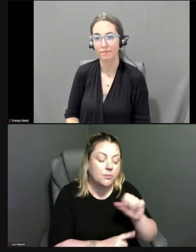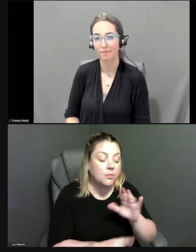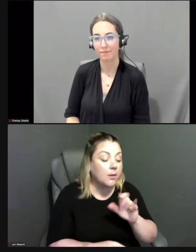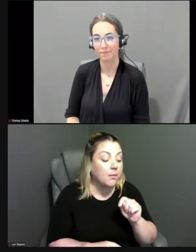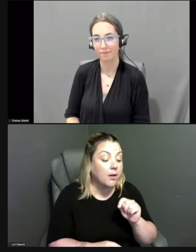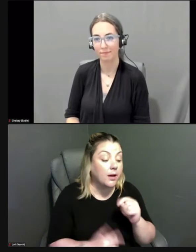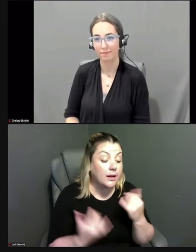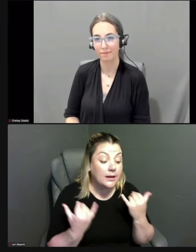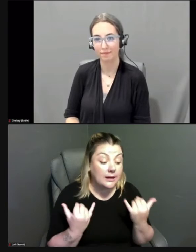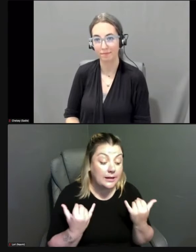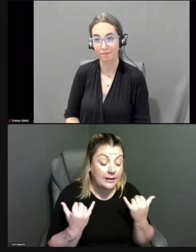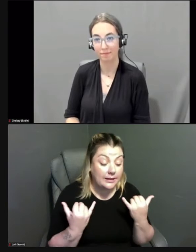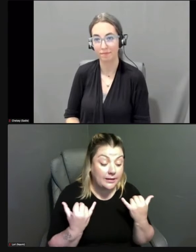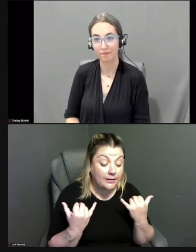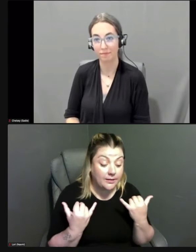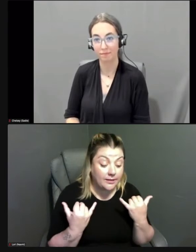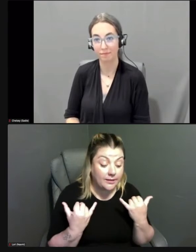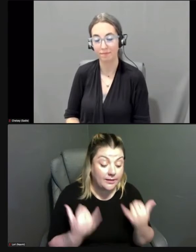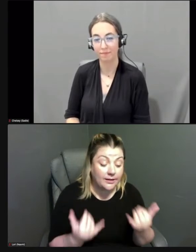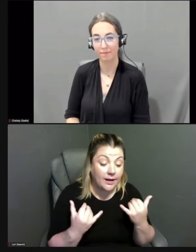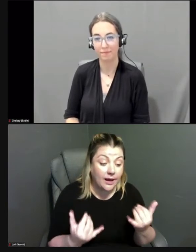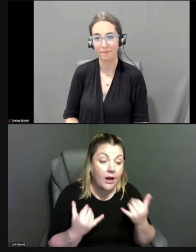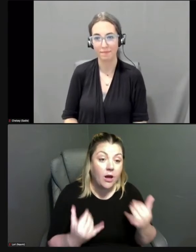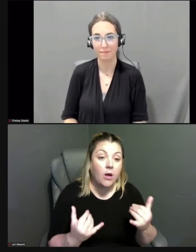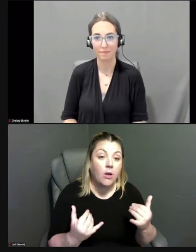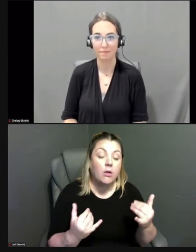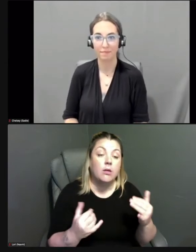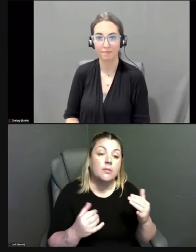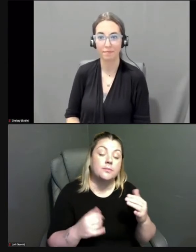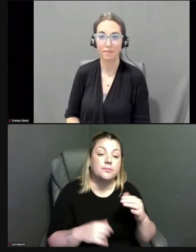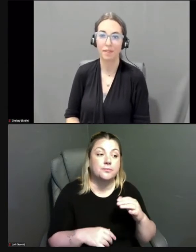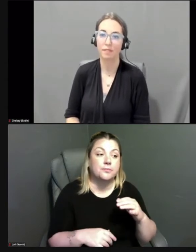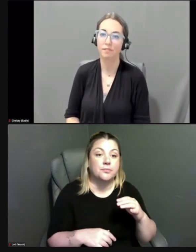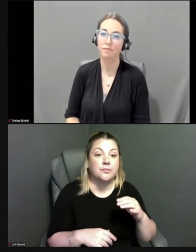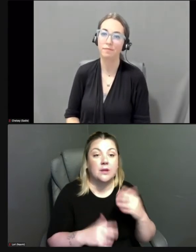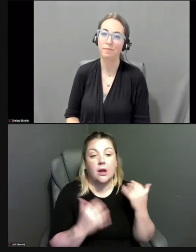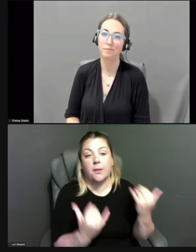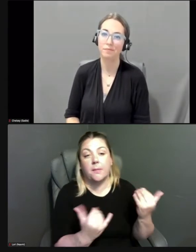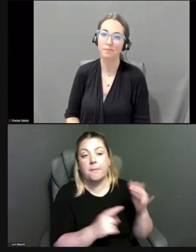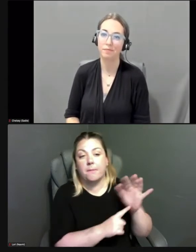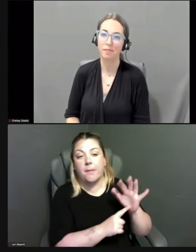like, mainstream diet culture would call healthy,